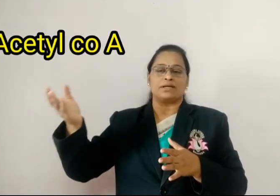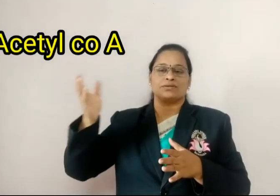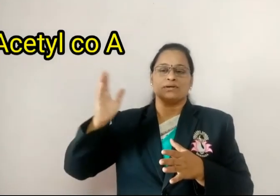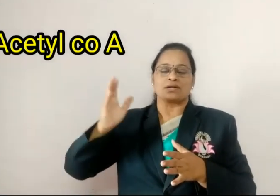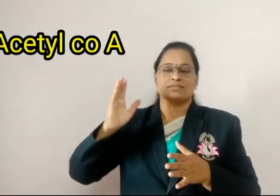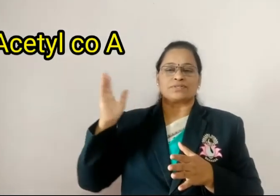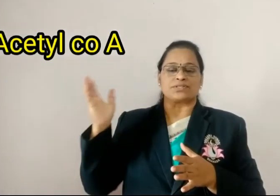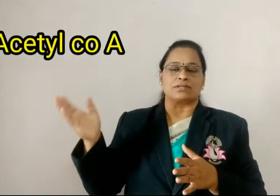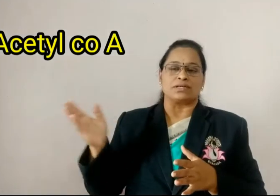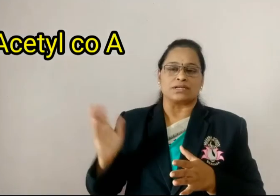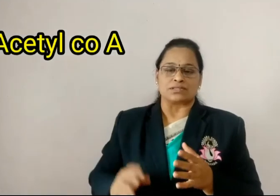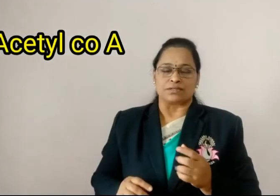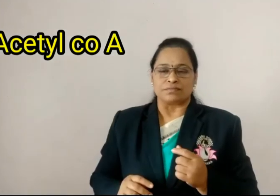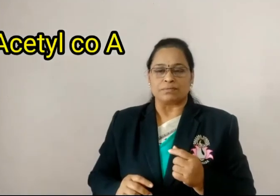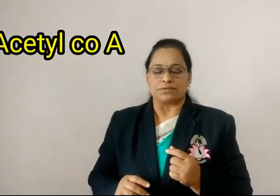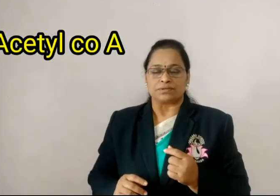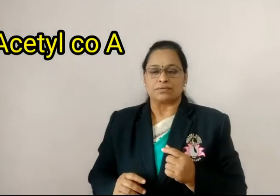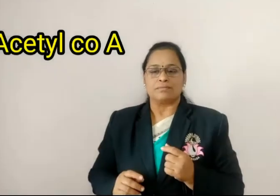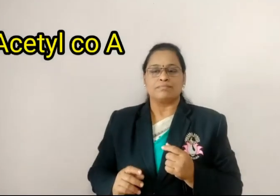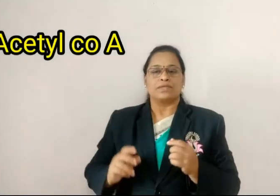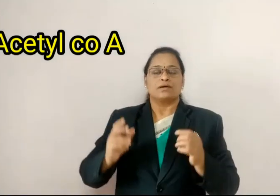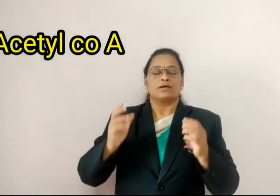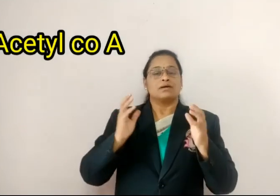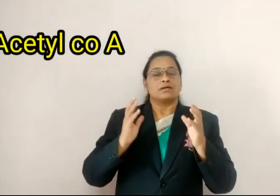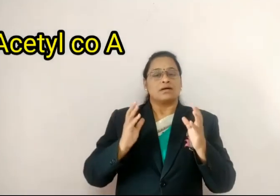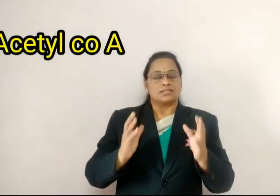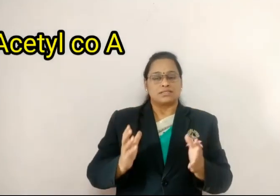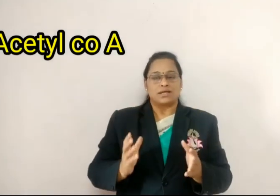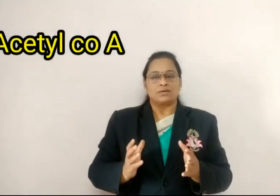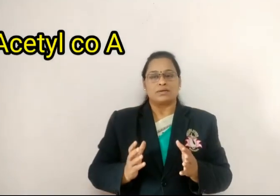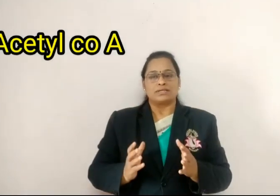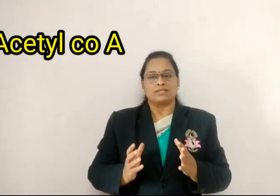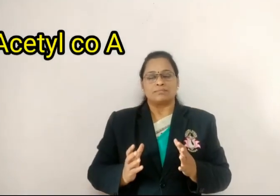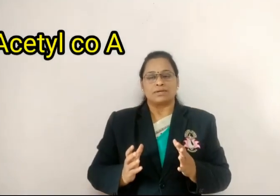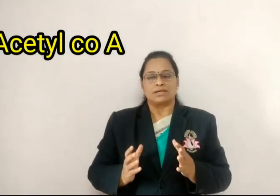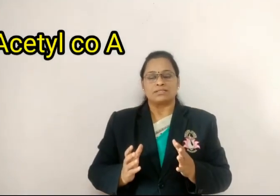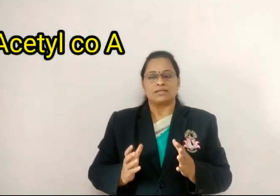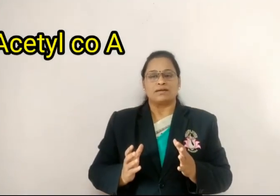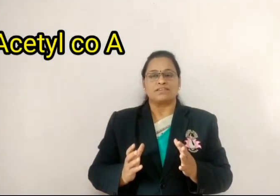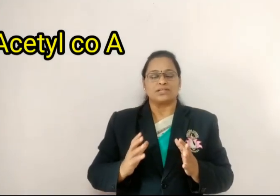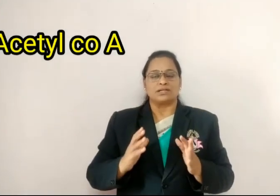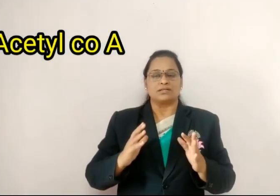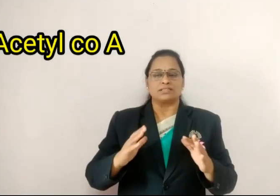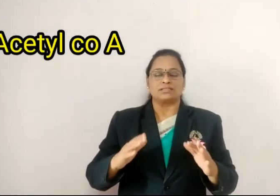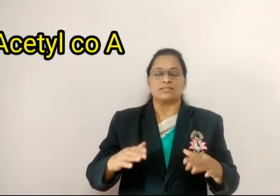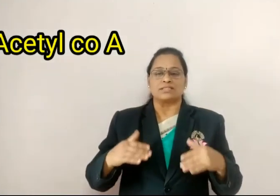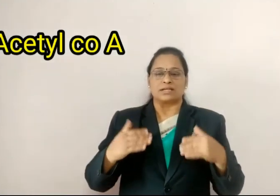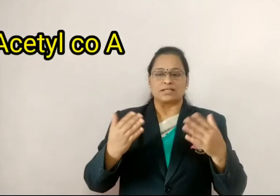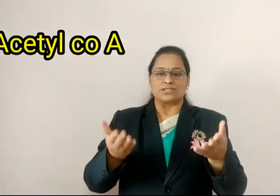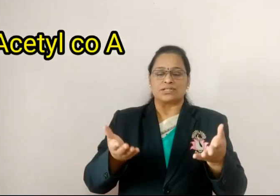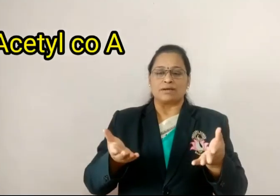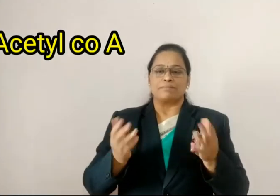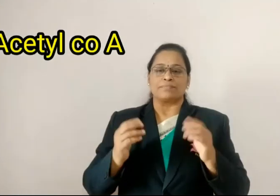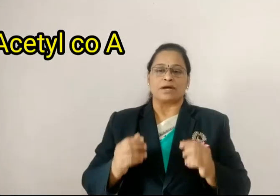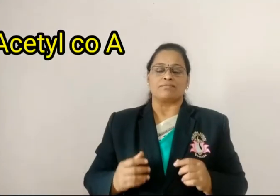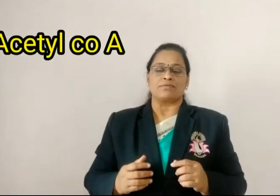electron transfer chain reaction, it will be useful. Acetyl coenzyme A is there which enters in the second step, and from